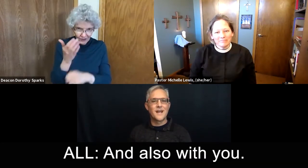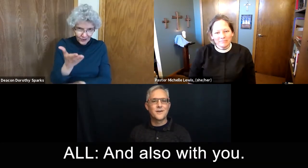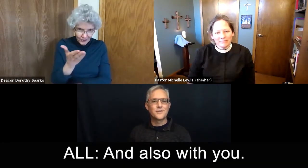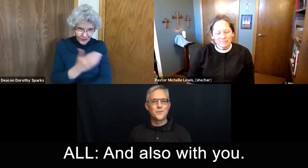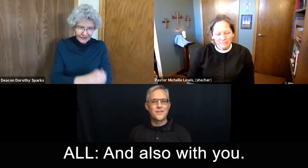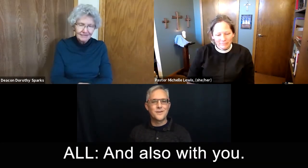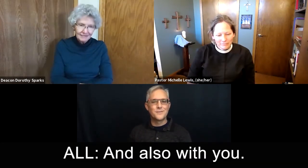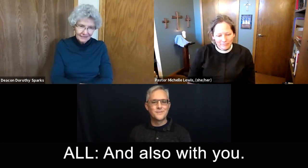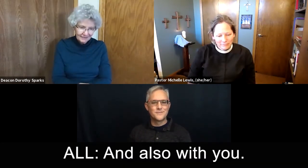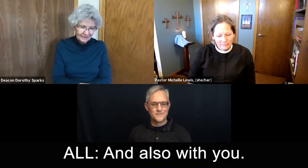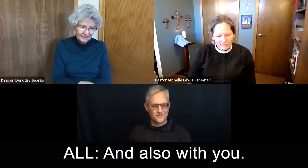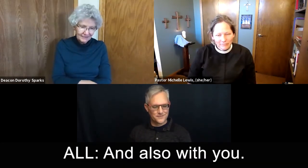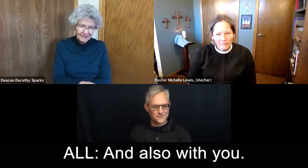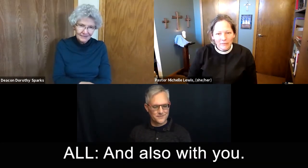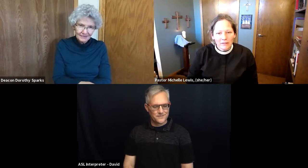And also with you.